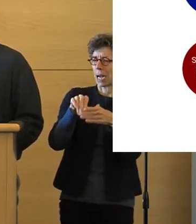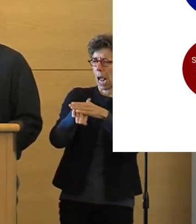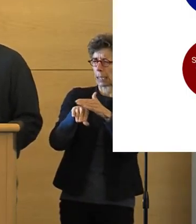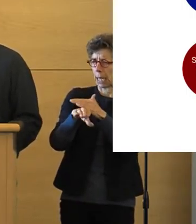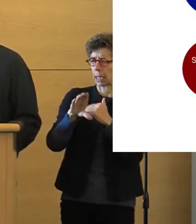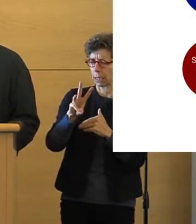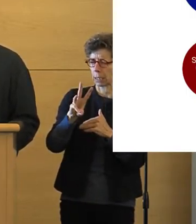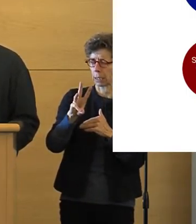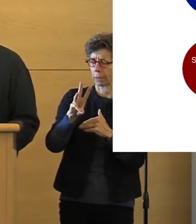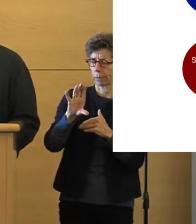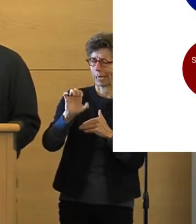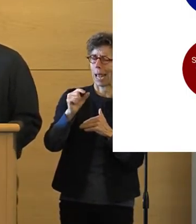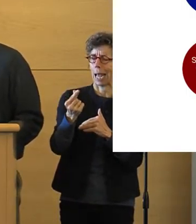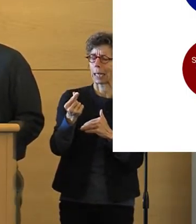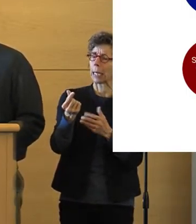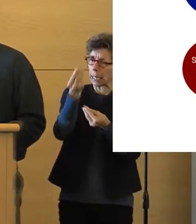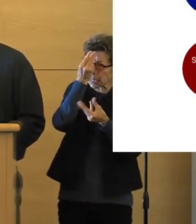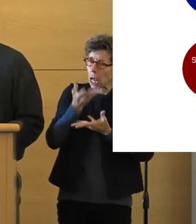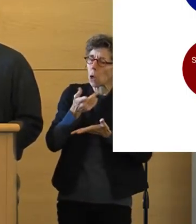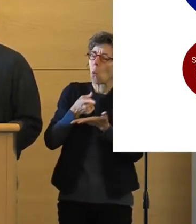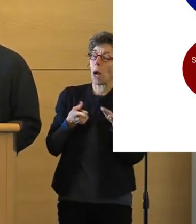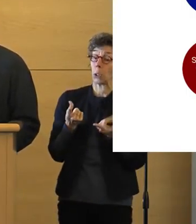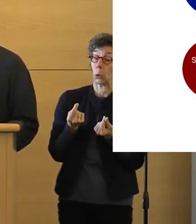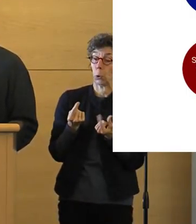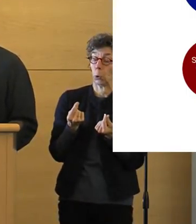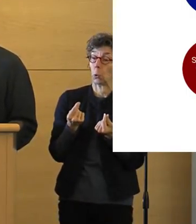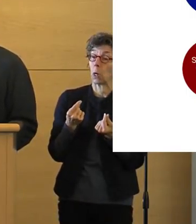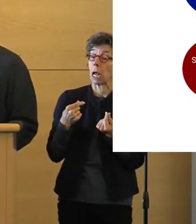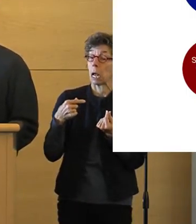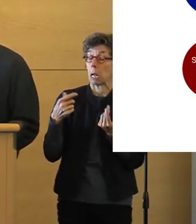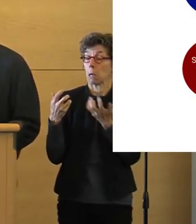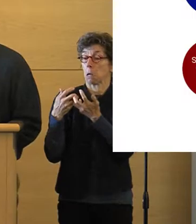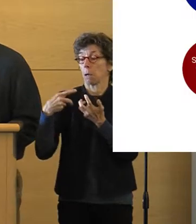piece. The accessibility standards